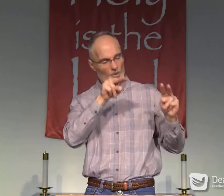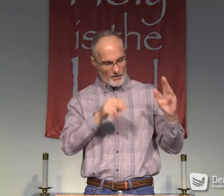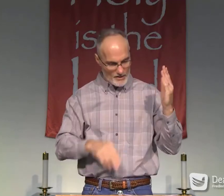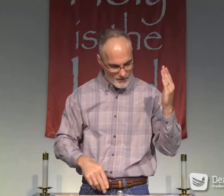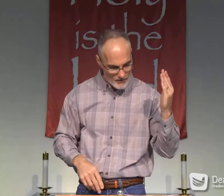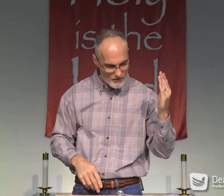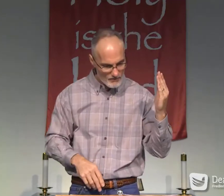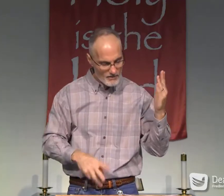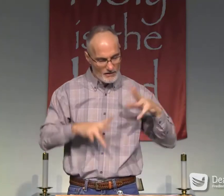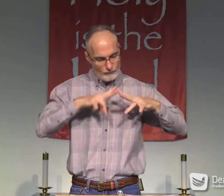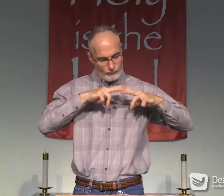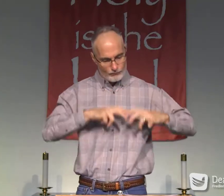spiritually,